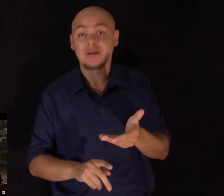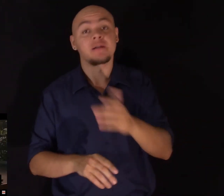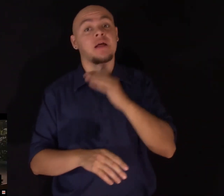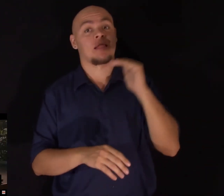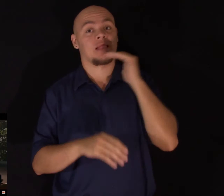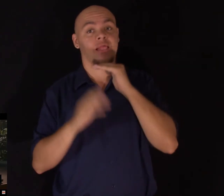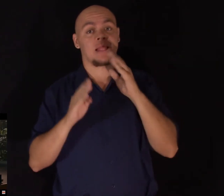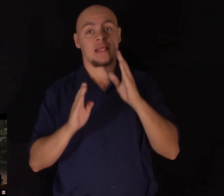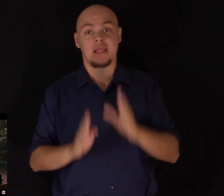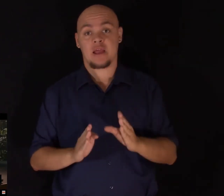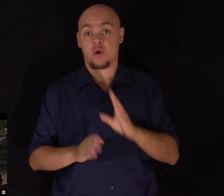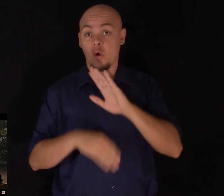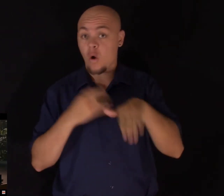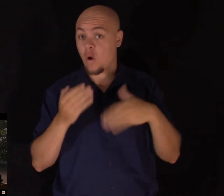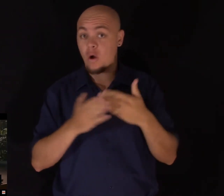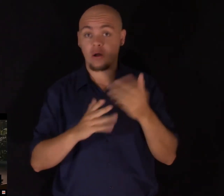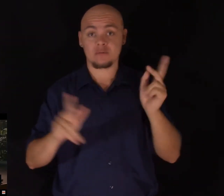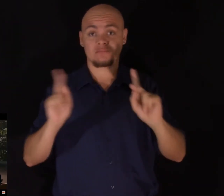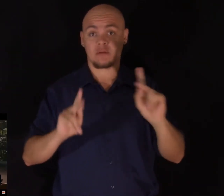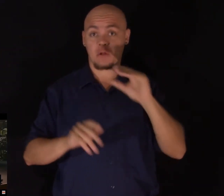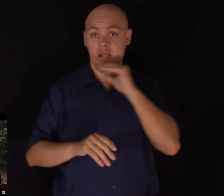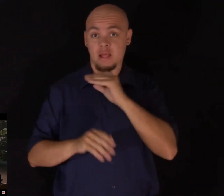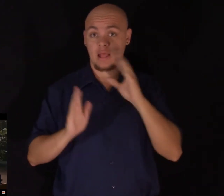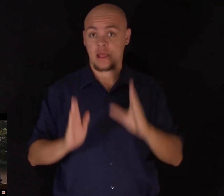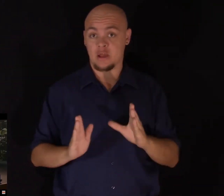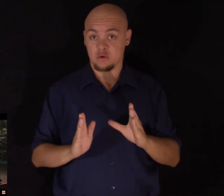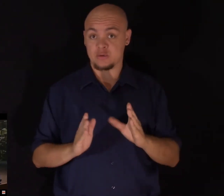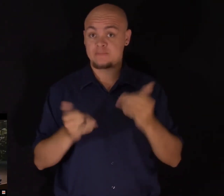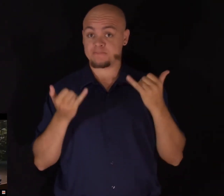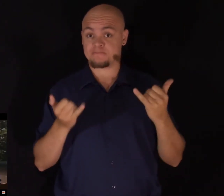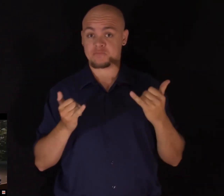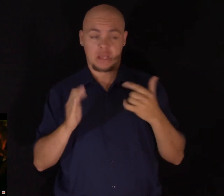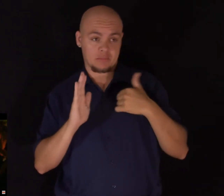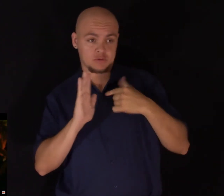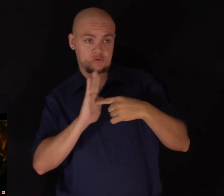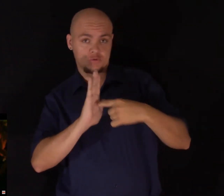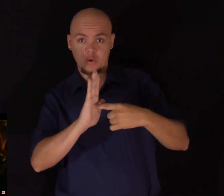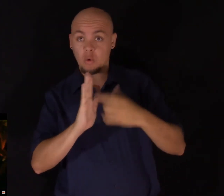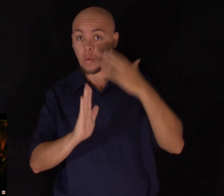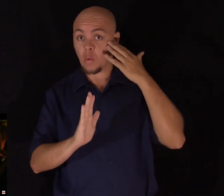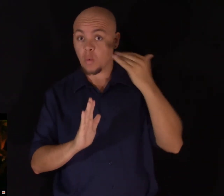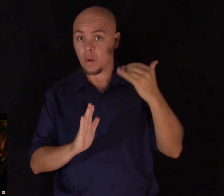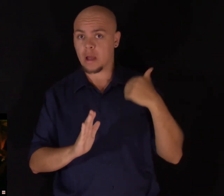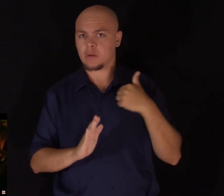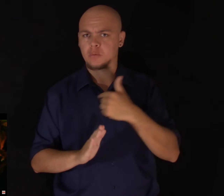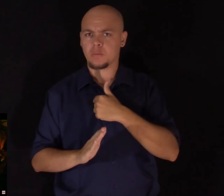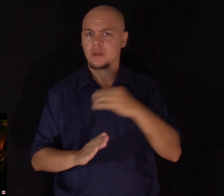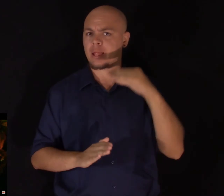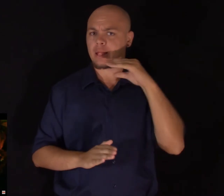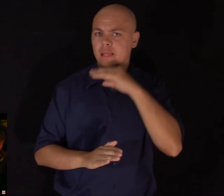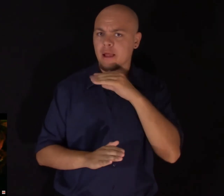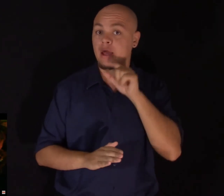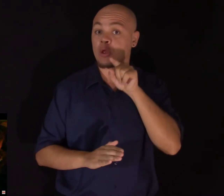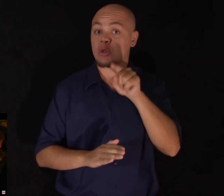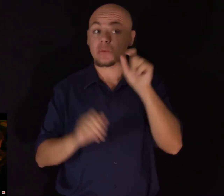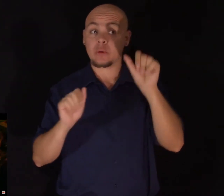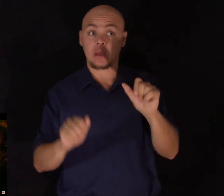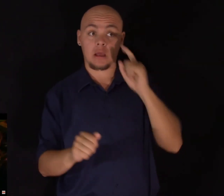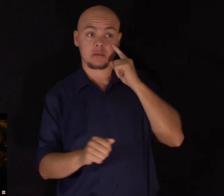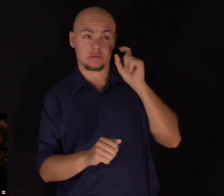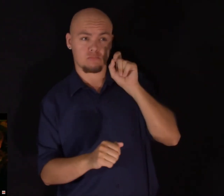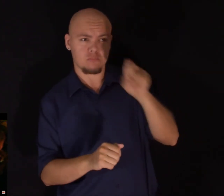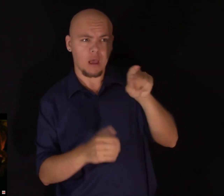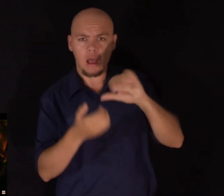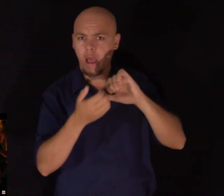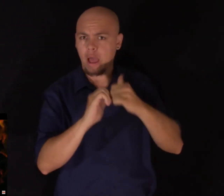liars. What I'm going to do today is I'm going to show you what the research says about why we're all liars, how you can become a lie spotter, and